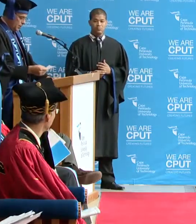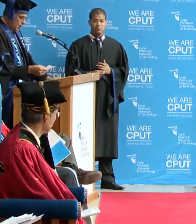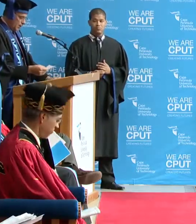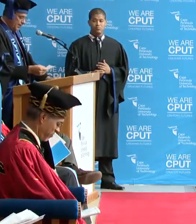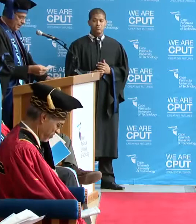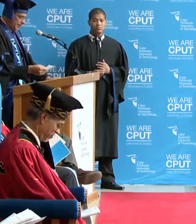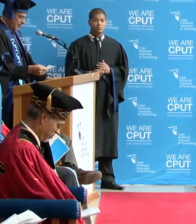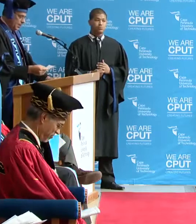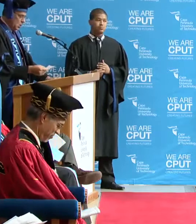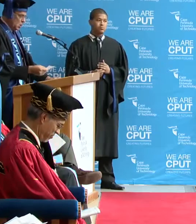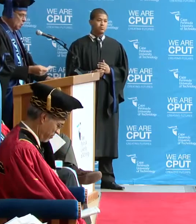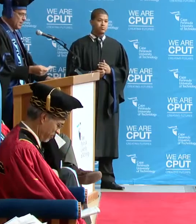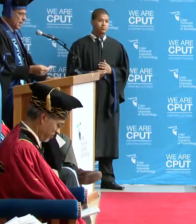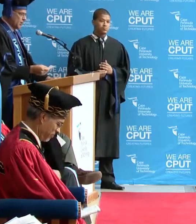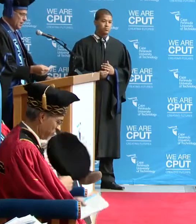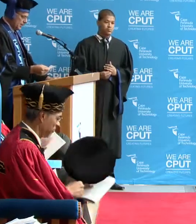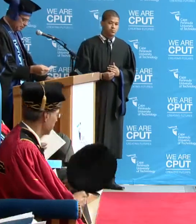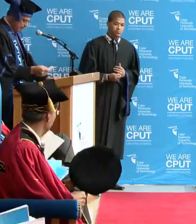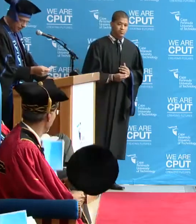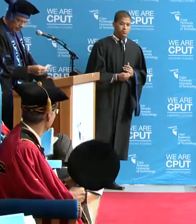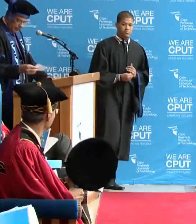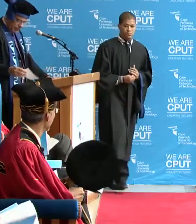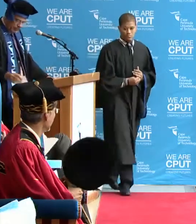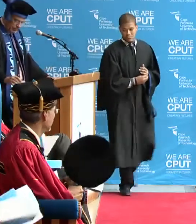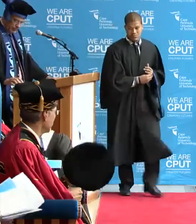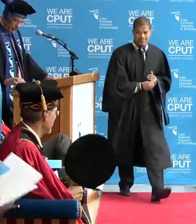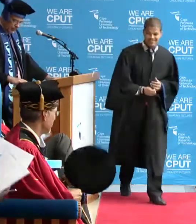Duran Godley van Rienen, cum laude.